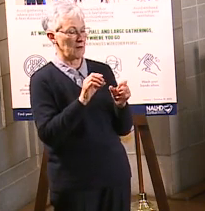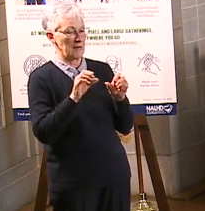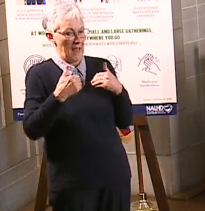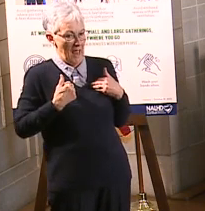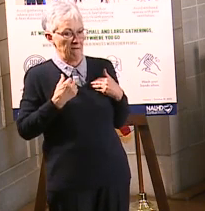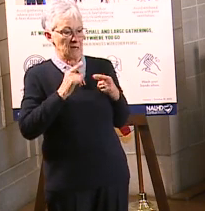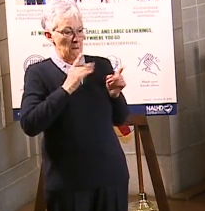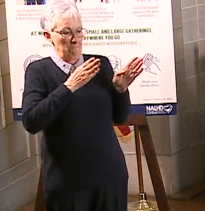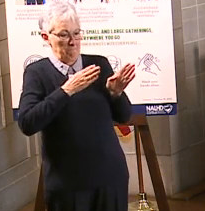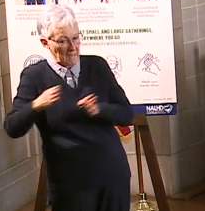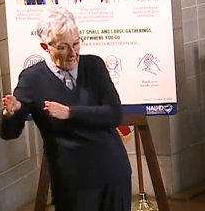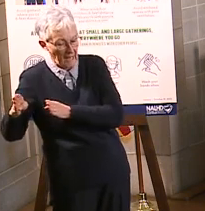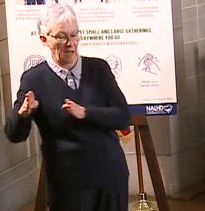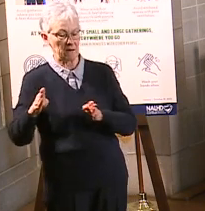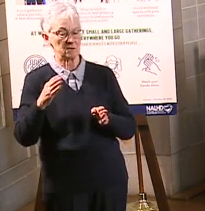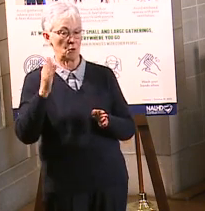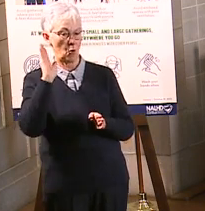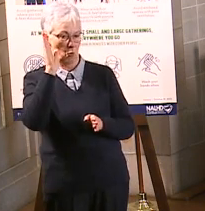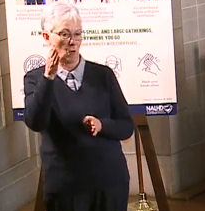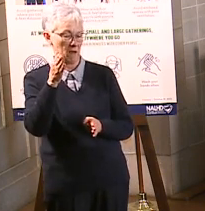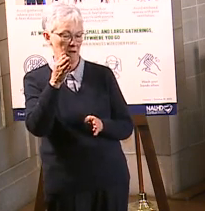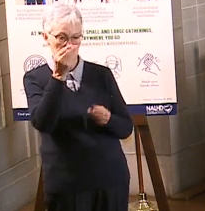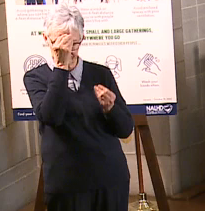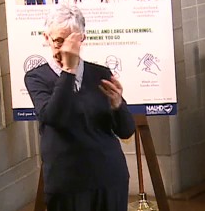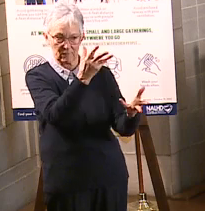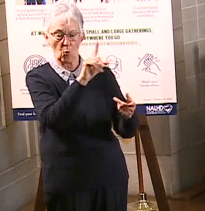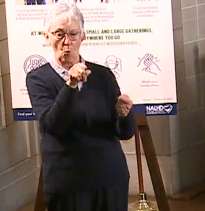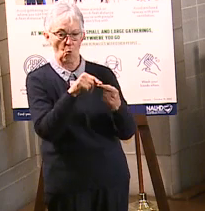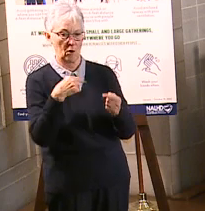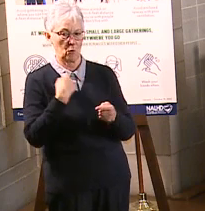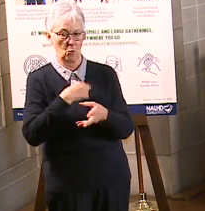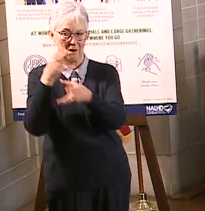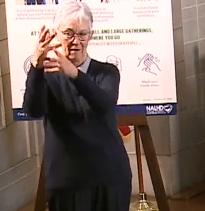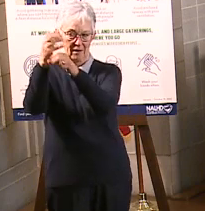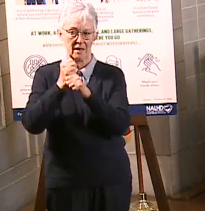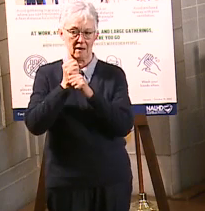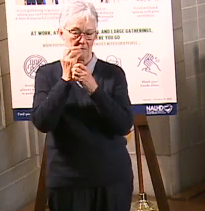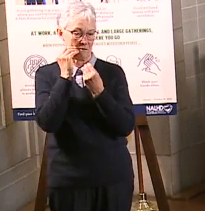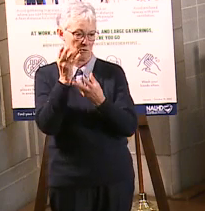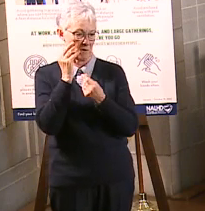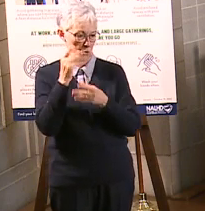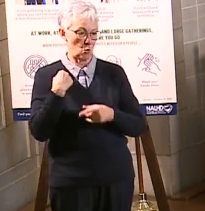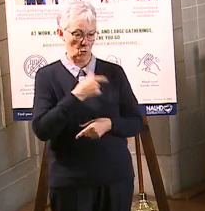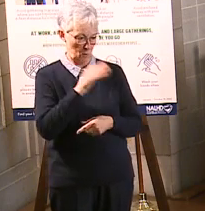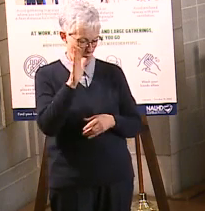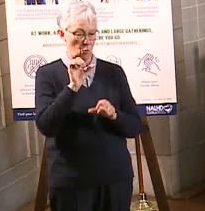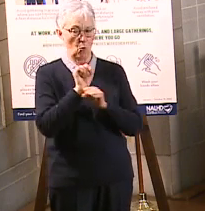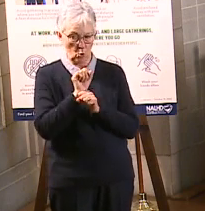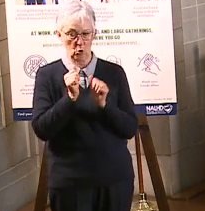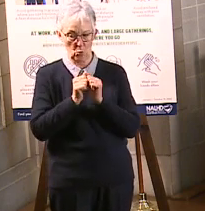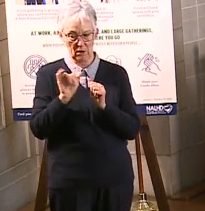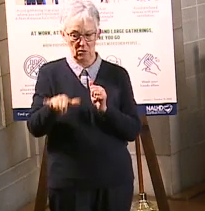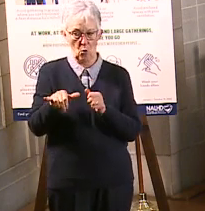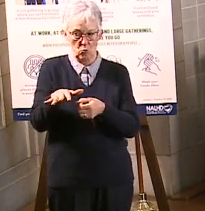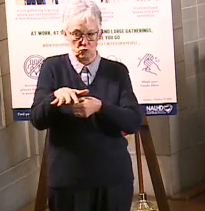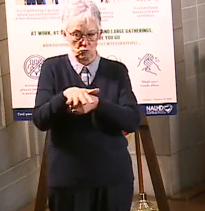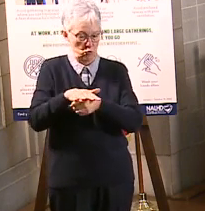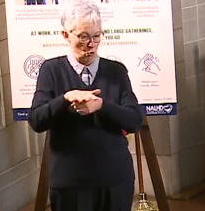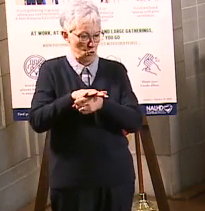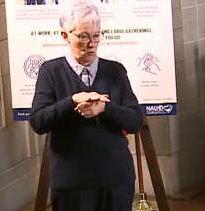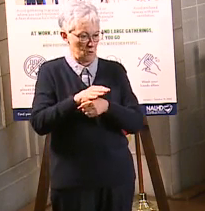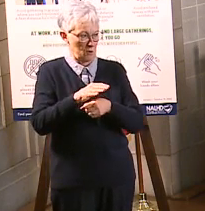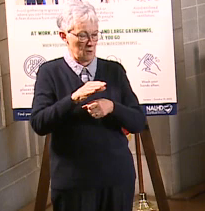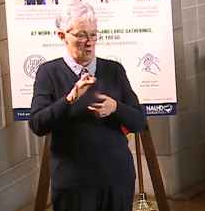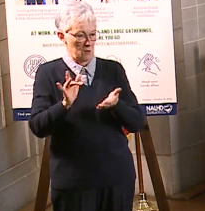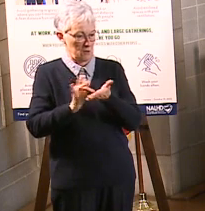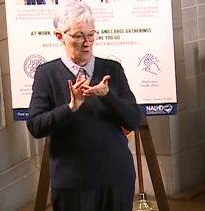pharmacy program. So more information to come, and we plan to work closely with that retail pharmacies that are selected for this program. And I'll just read this